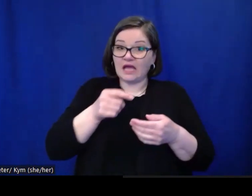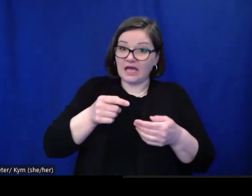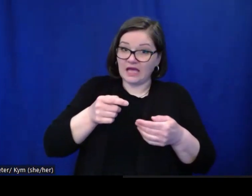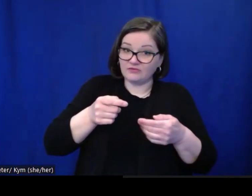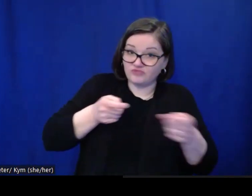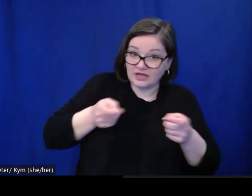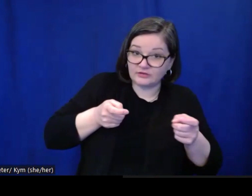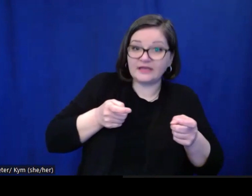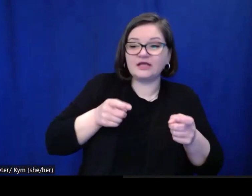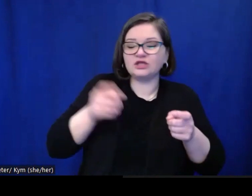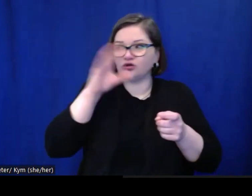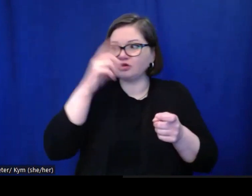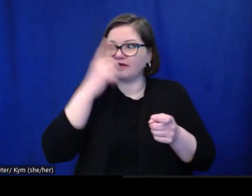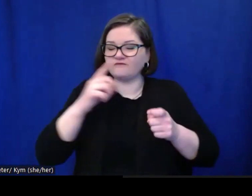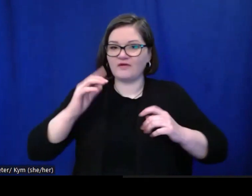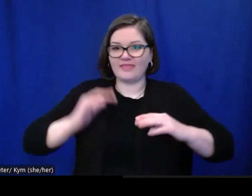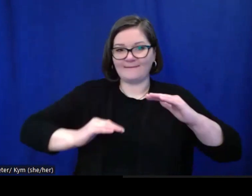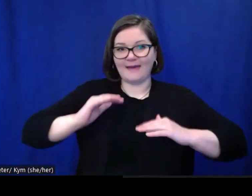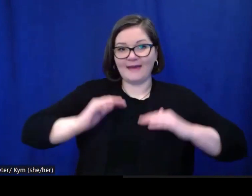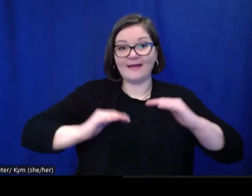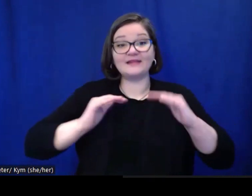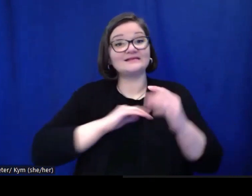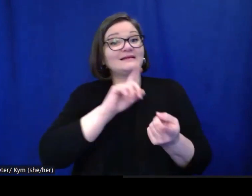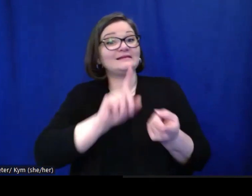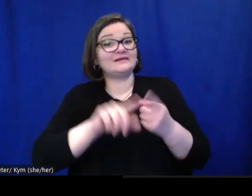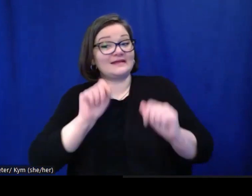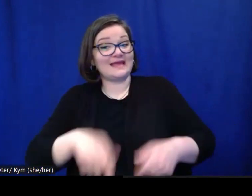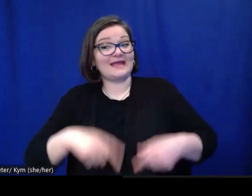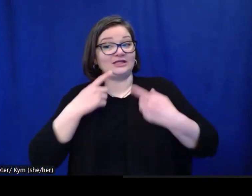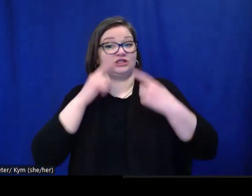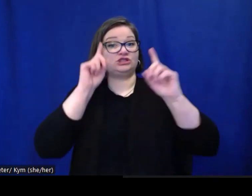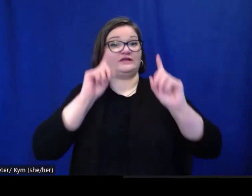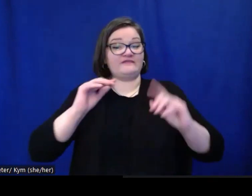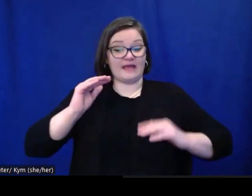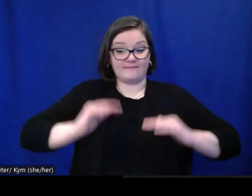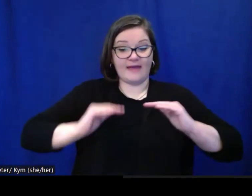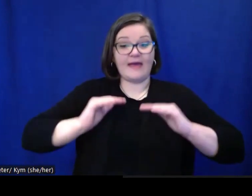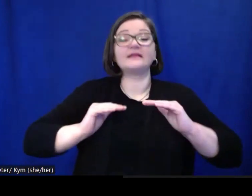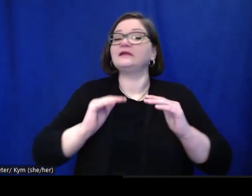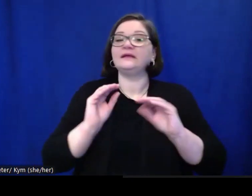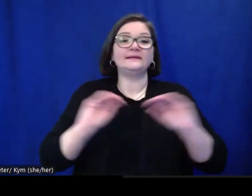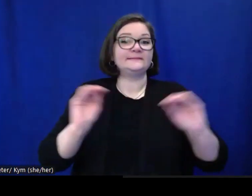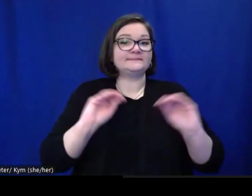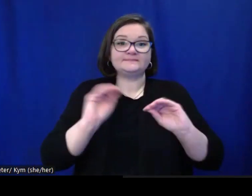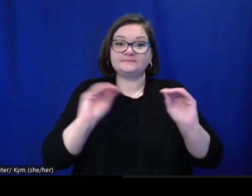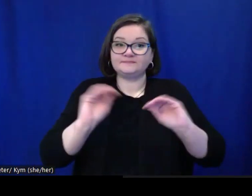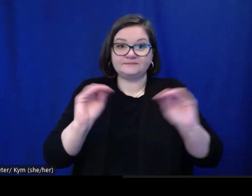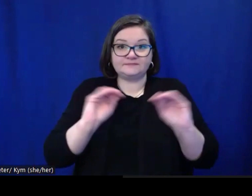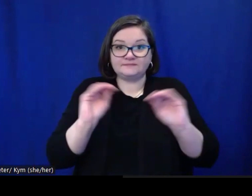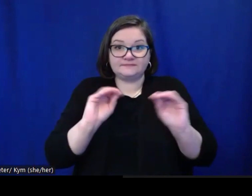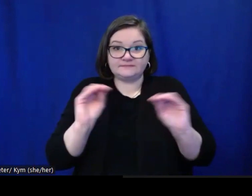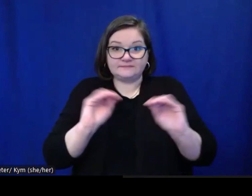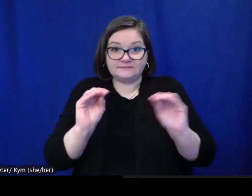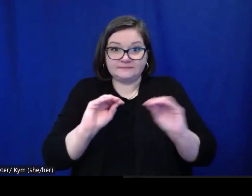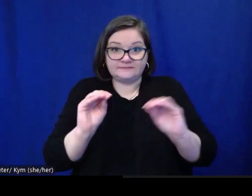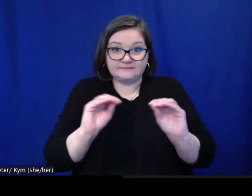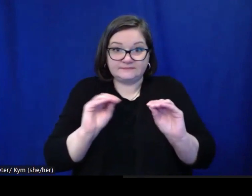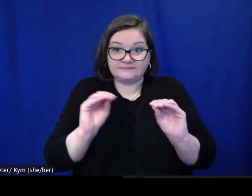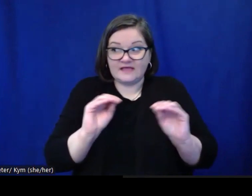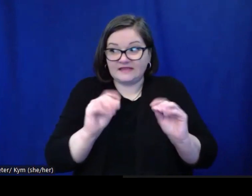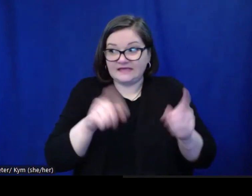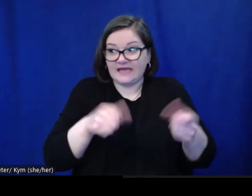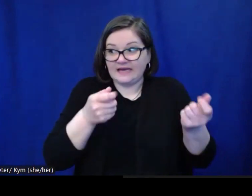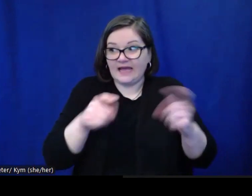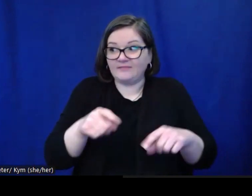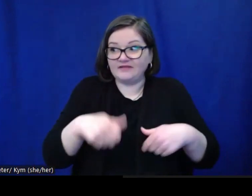find homeostasis, and until they can achieve homeostasis, nothing else, they forfeit development. They forfeit